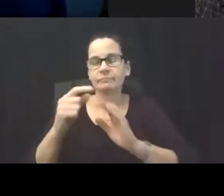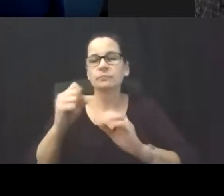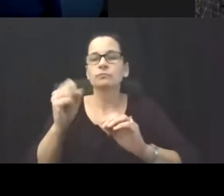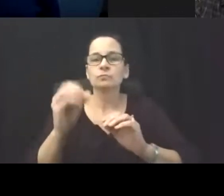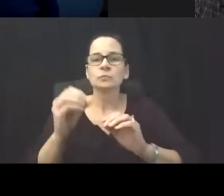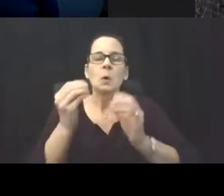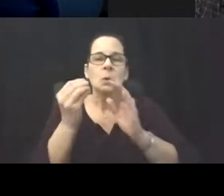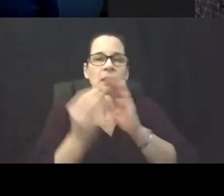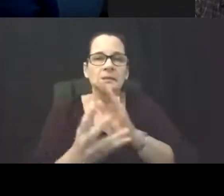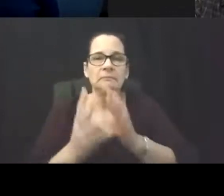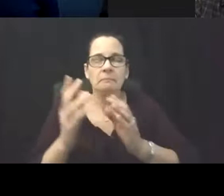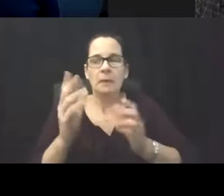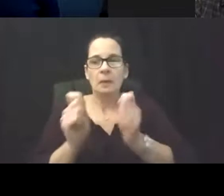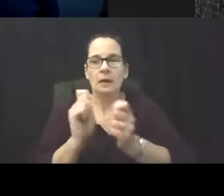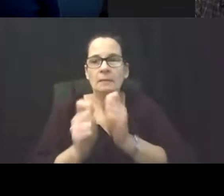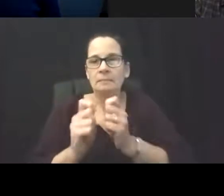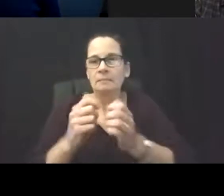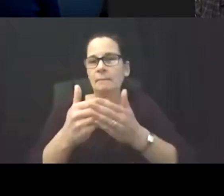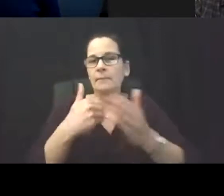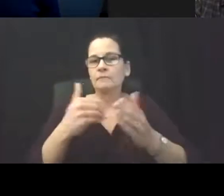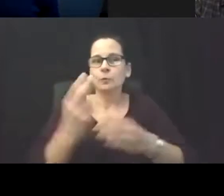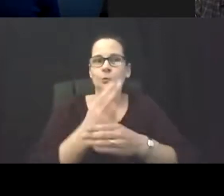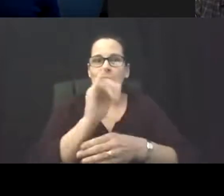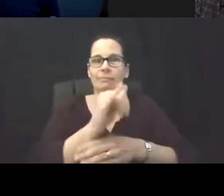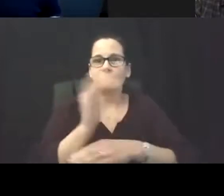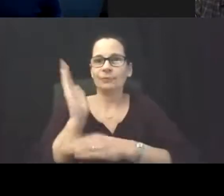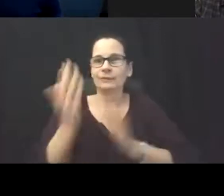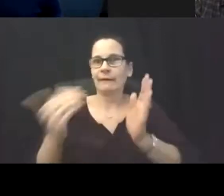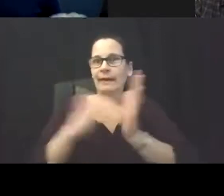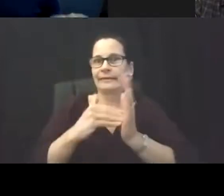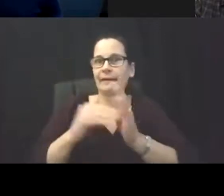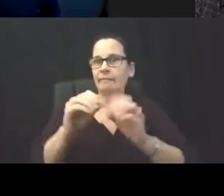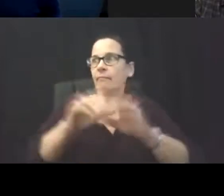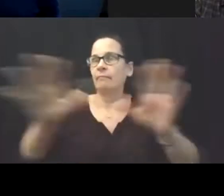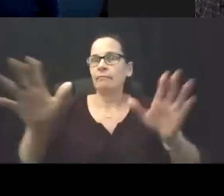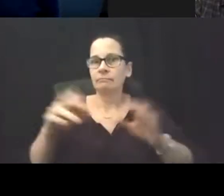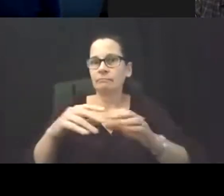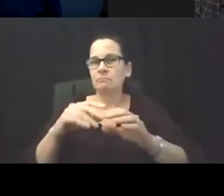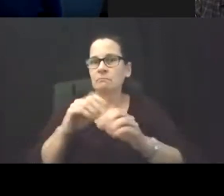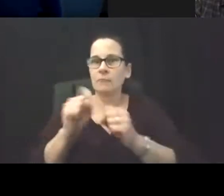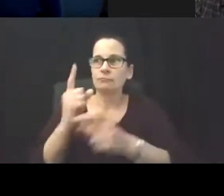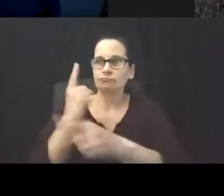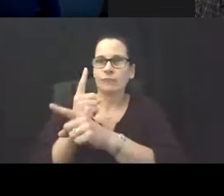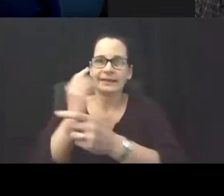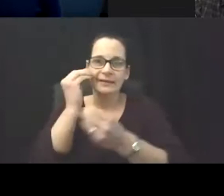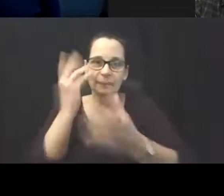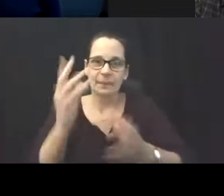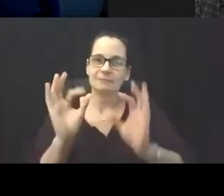by the FCC. So that would be very important. So when you tweak that, change that and present this information, change that to